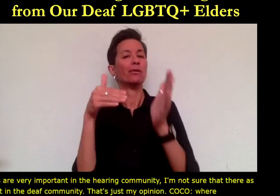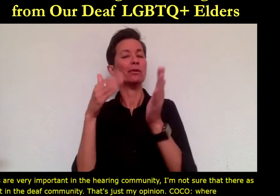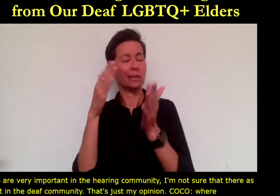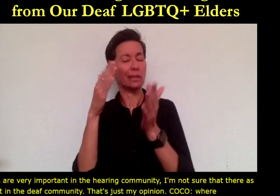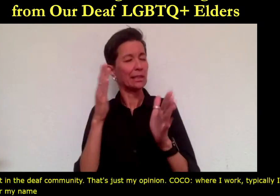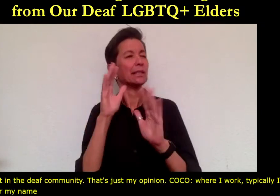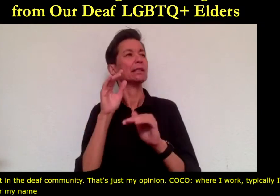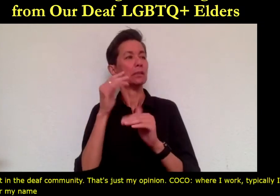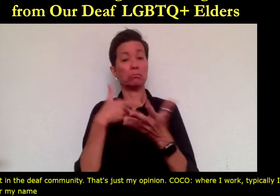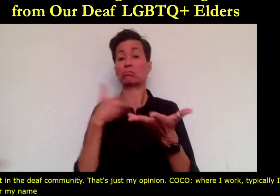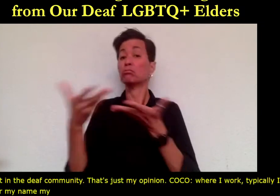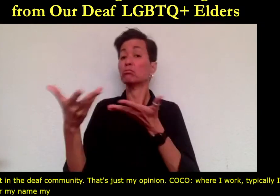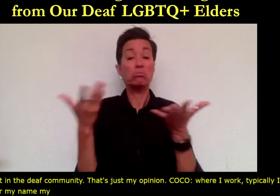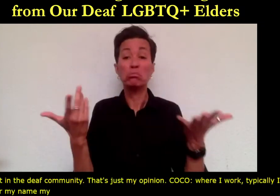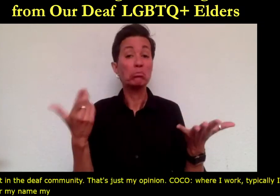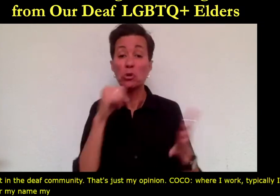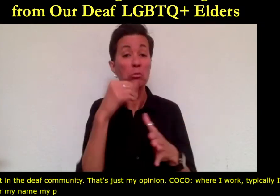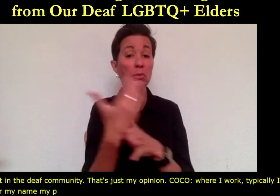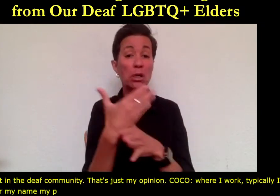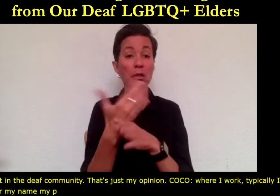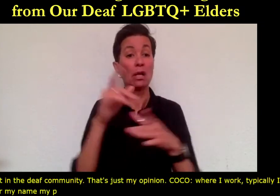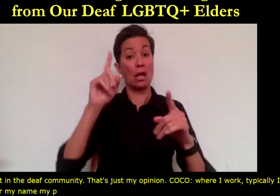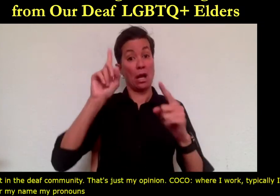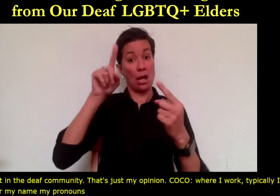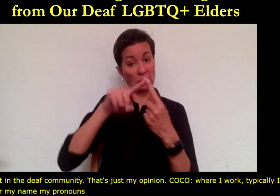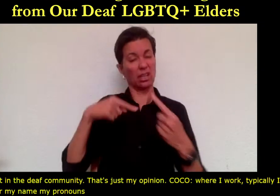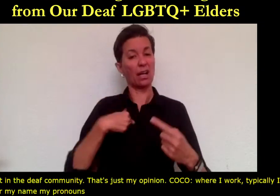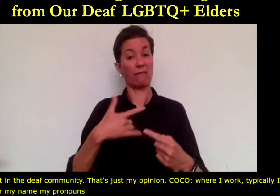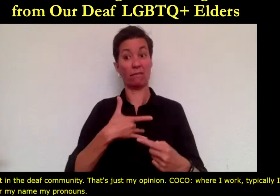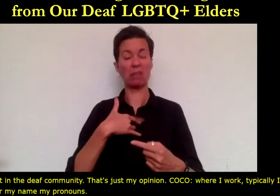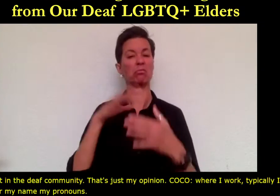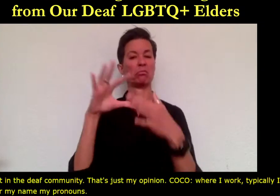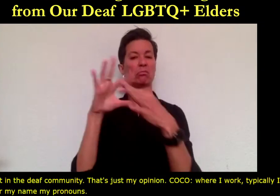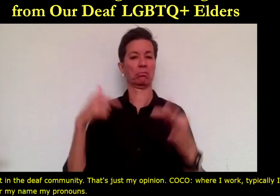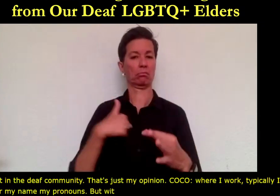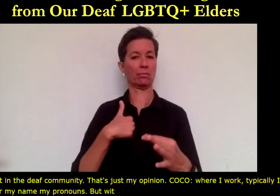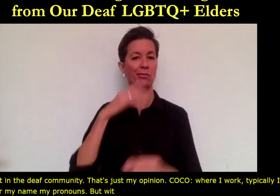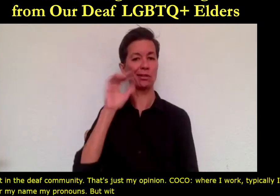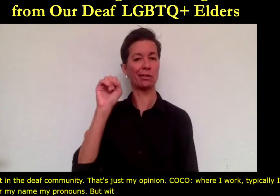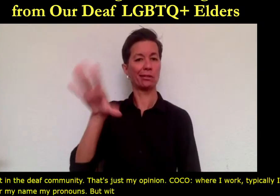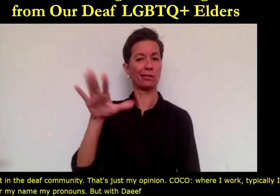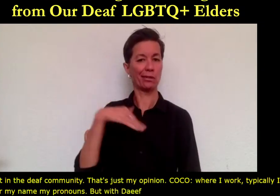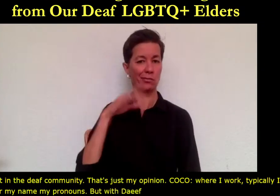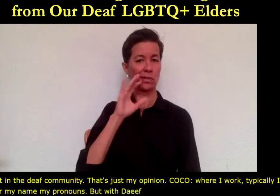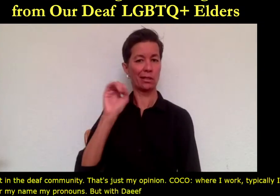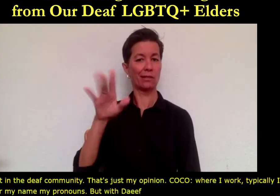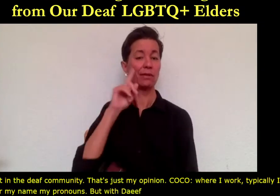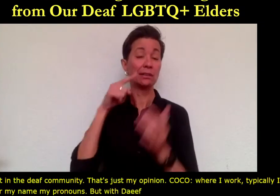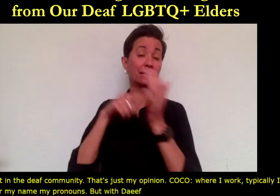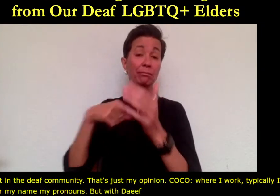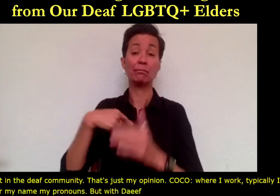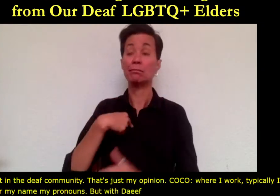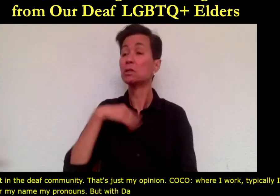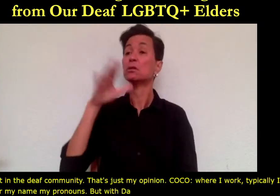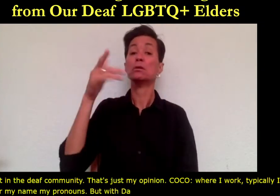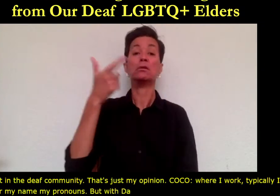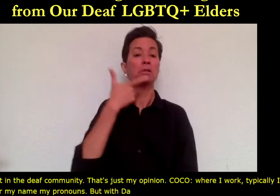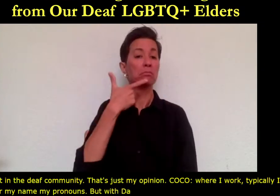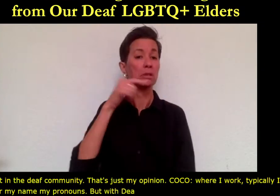with everyone. I don't tend to say my pronouns. Until I feel I need to say something, then I'll tell them my